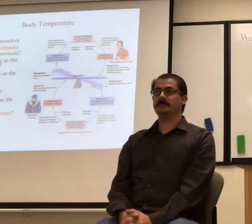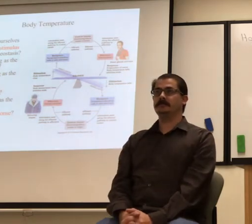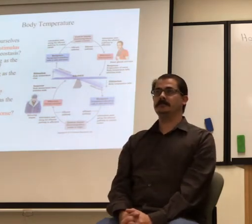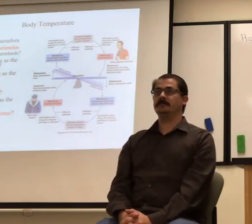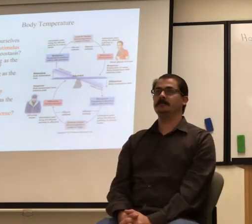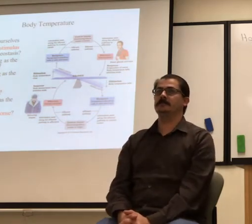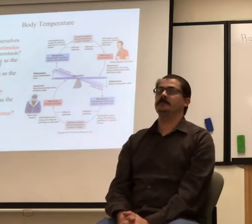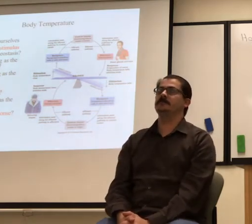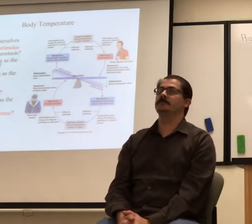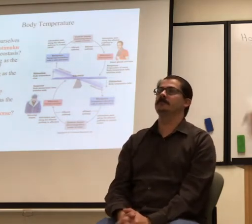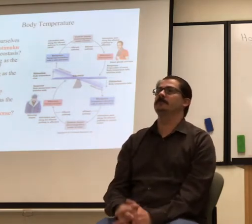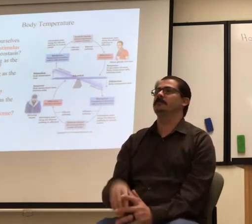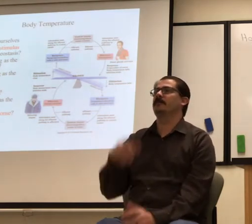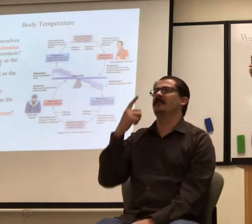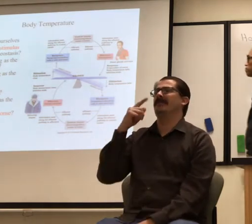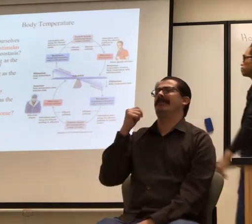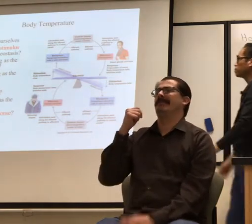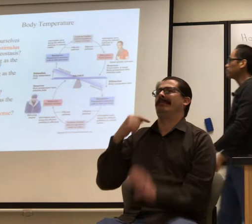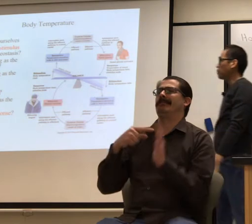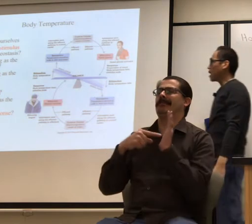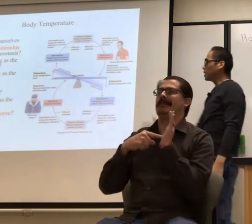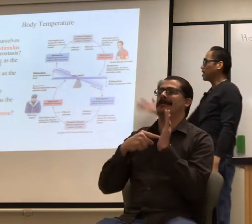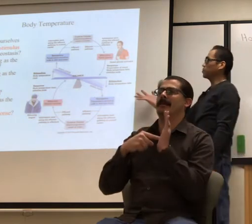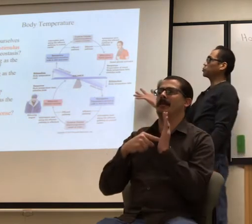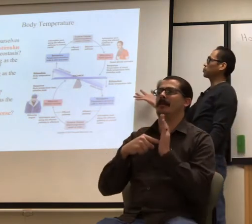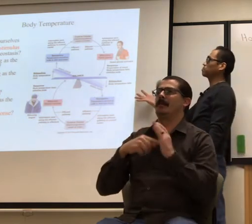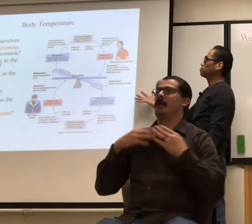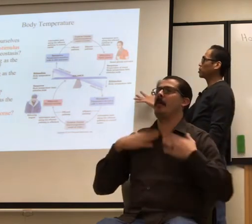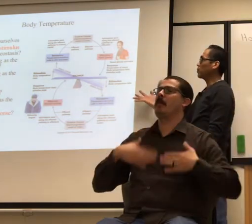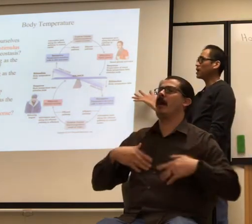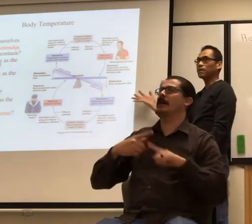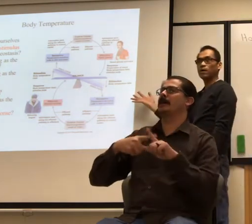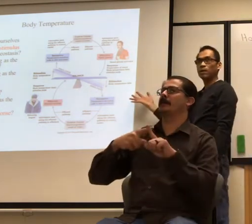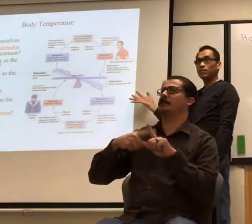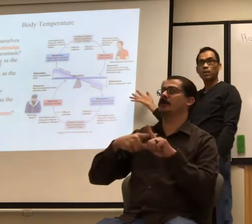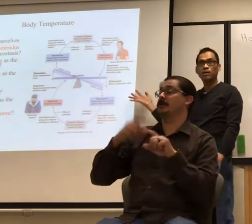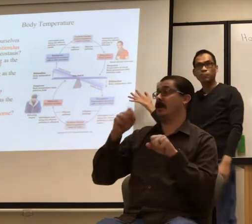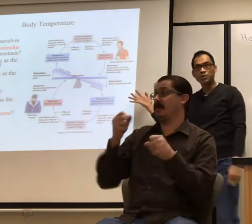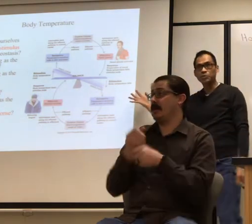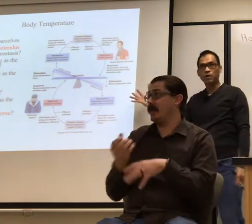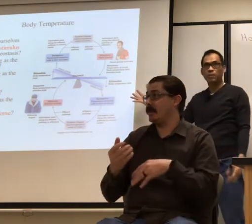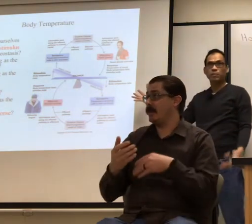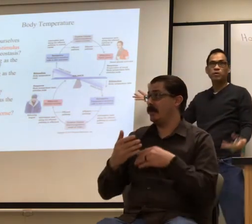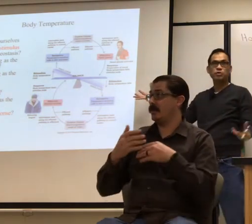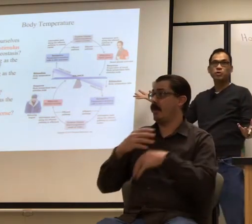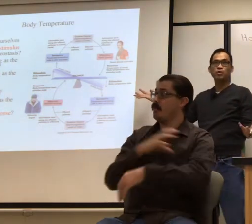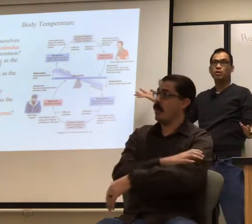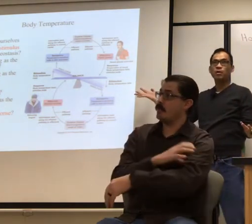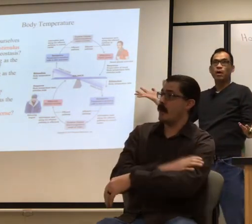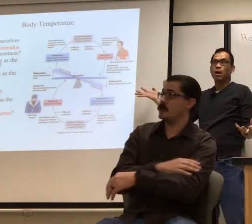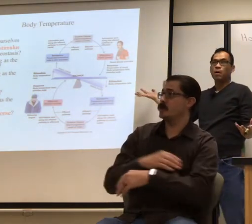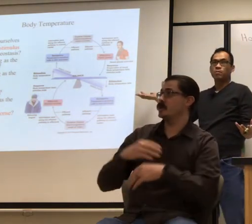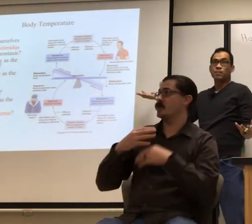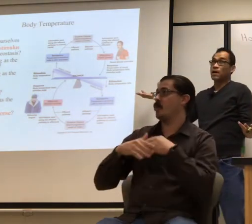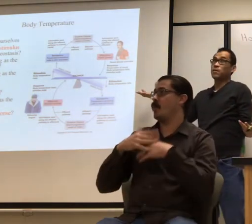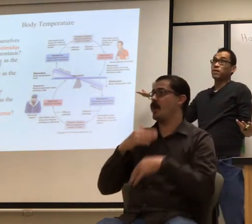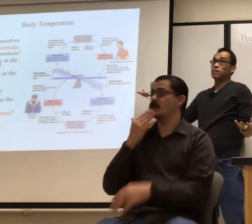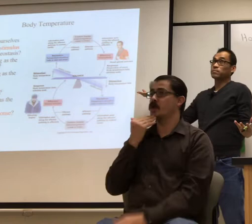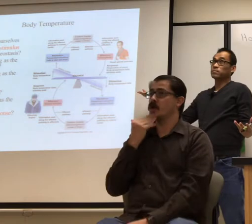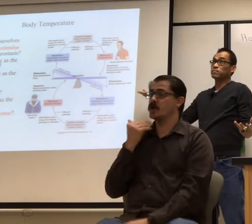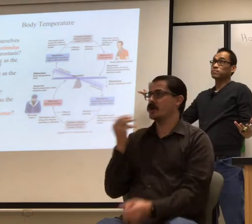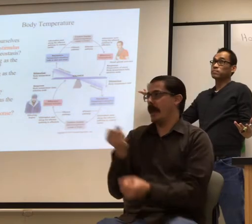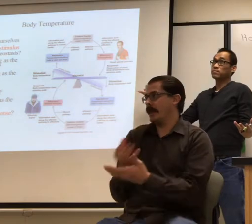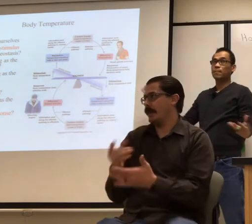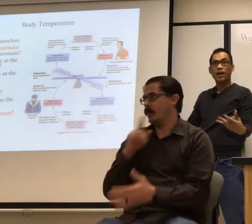They give an example of body temperature. Could be anything. Could be blood pressure. Could be blood sugar. Could be